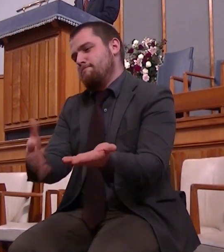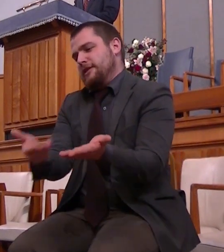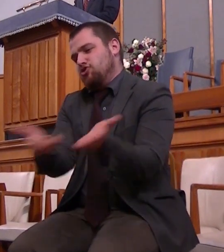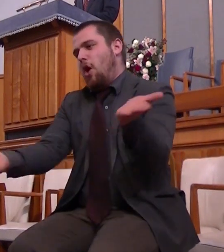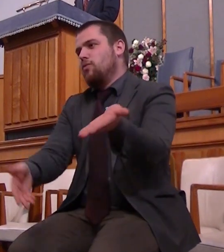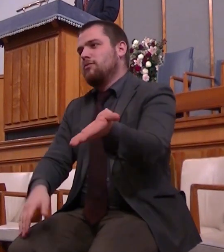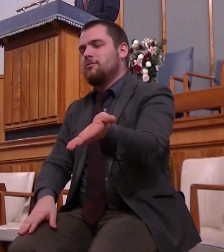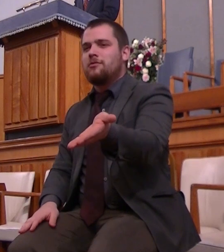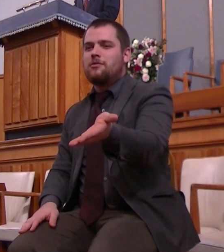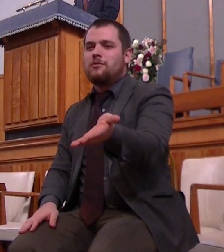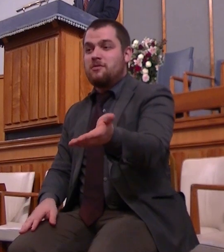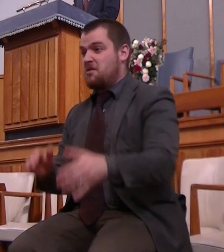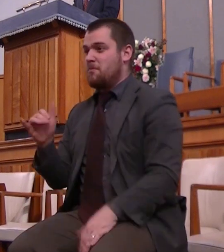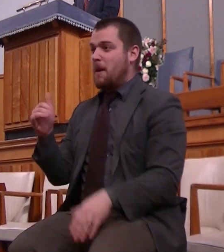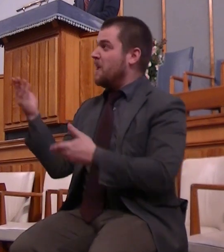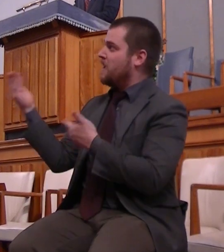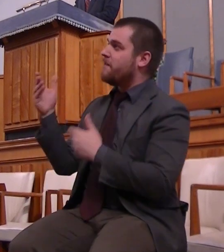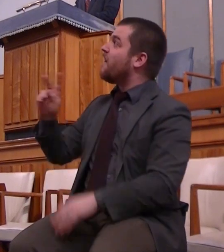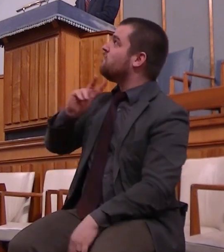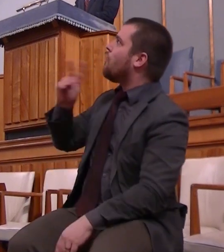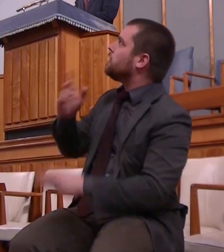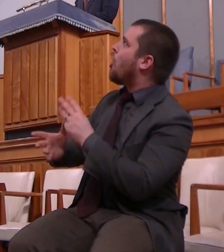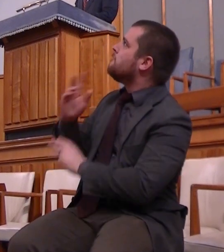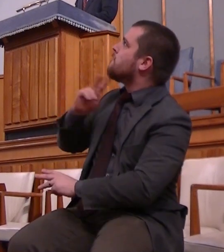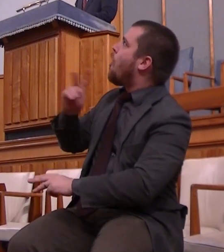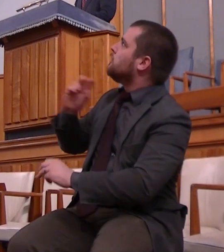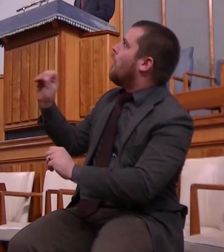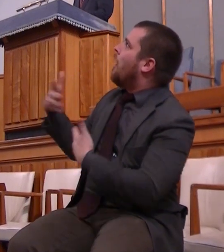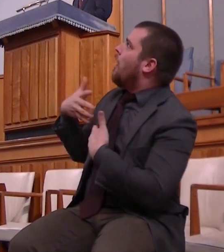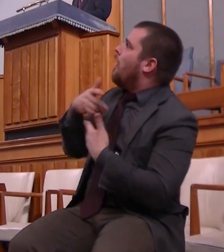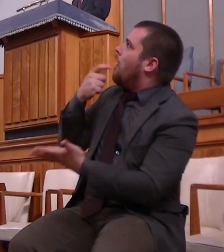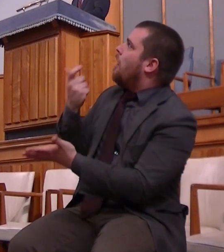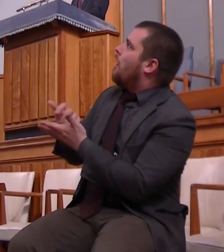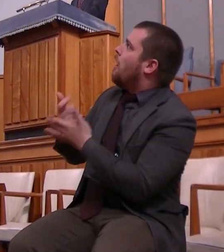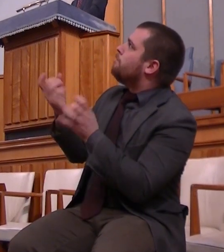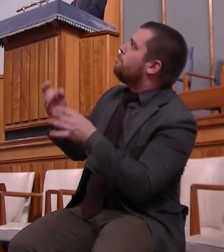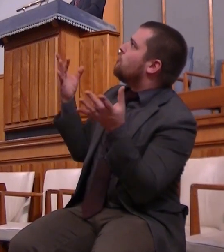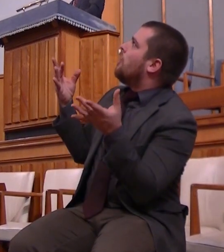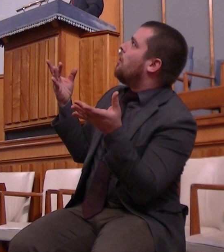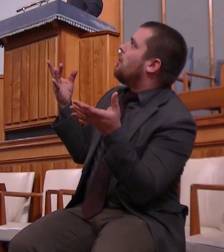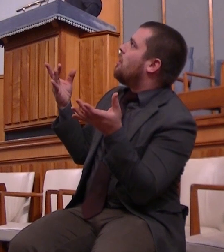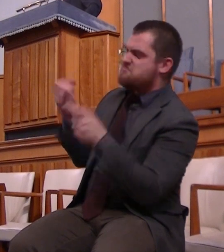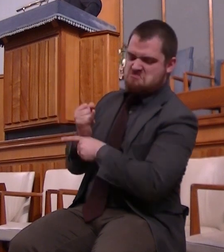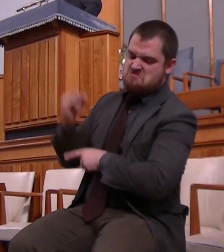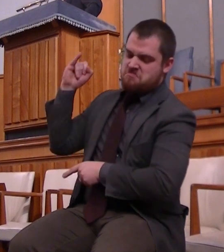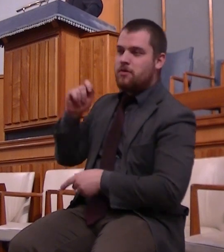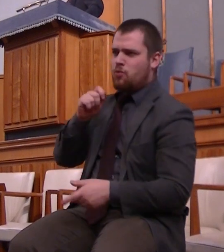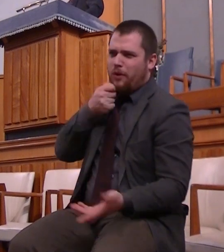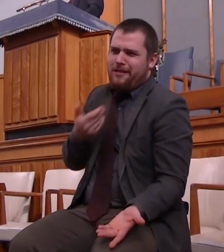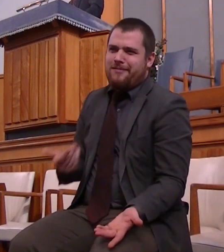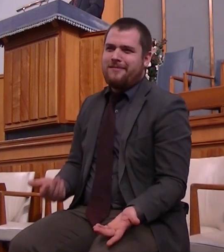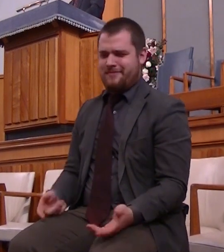if I'd given you a great voice from heaven. If I'd shown you amazing miracles, it would have made absolutely